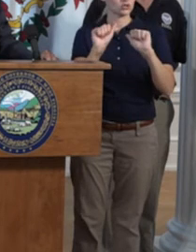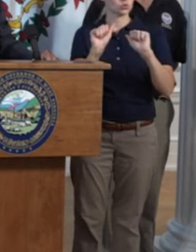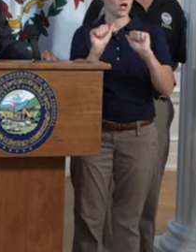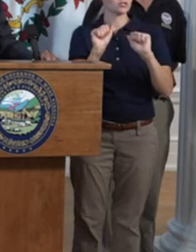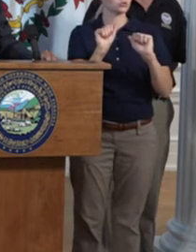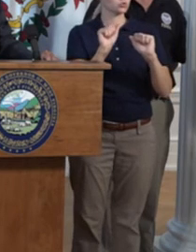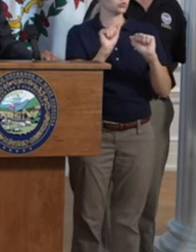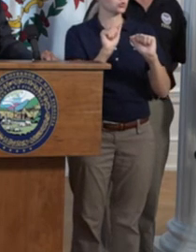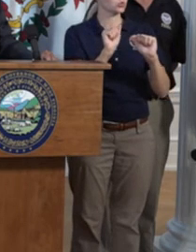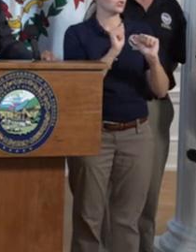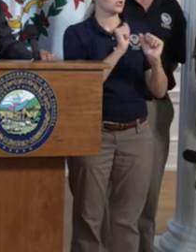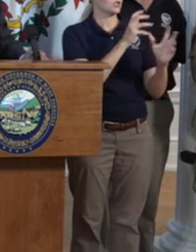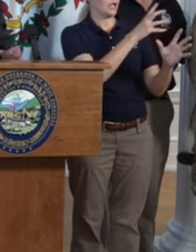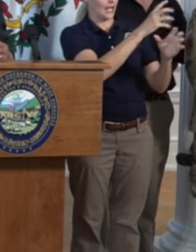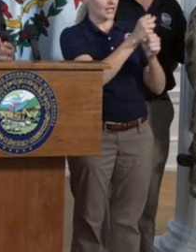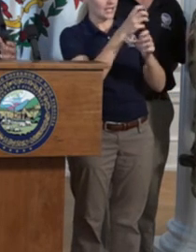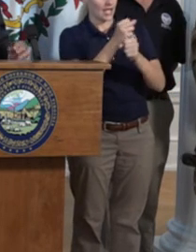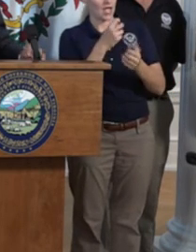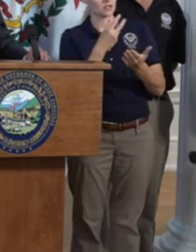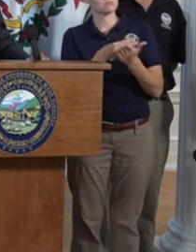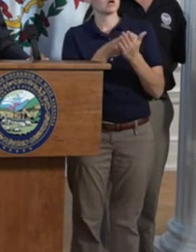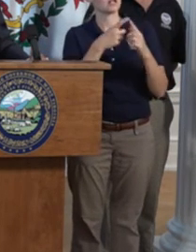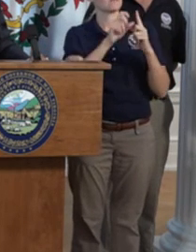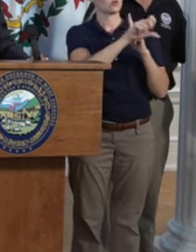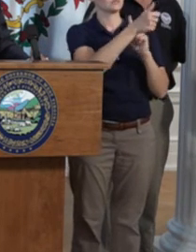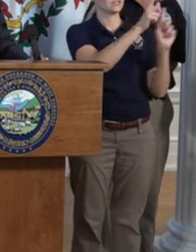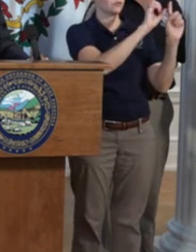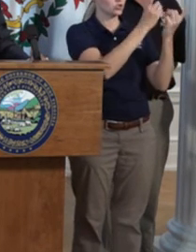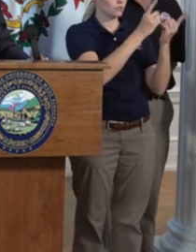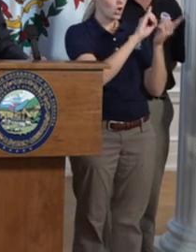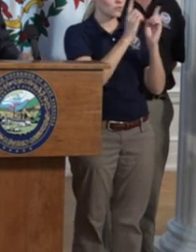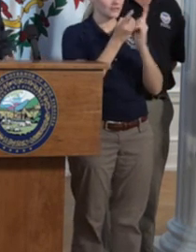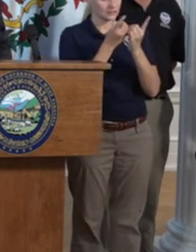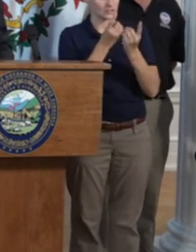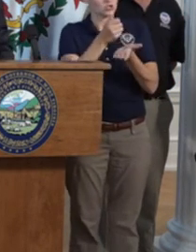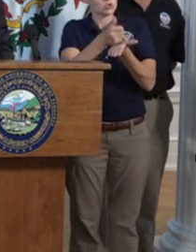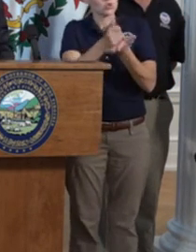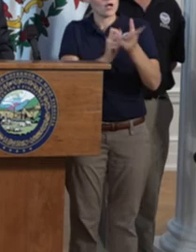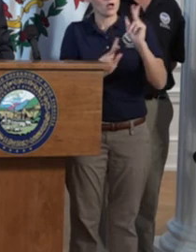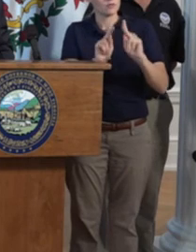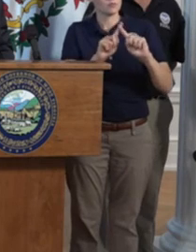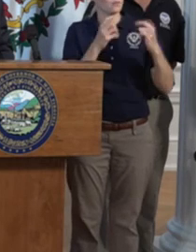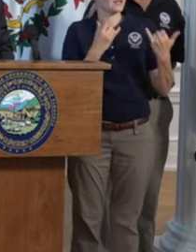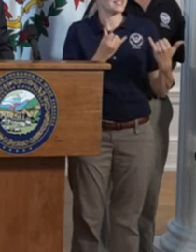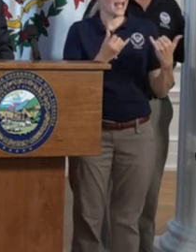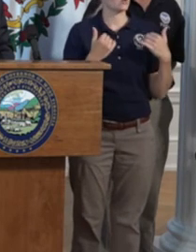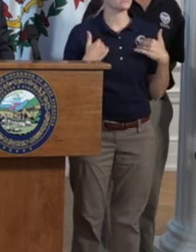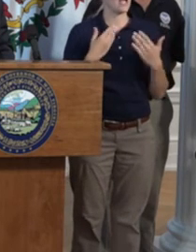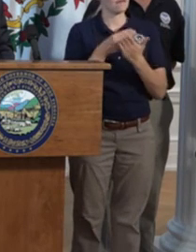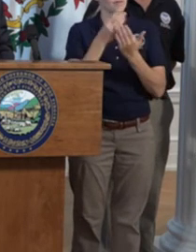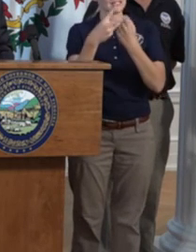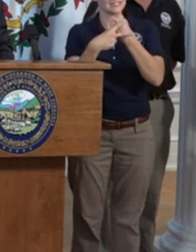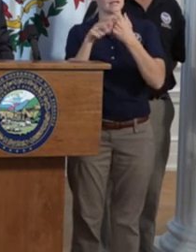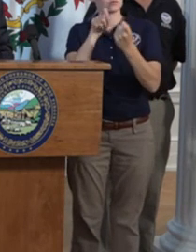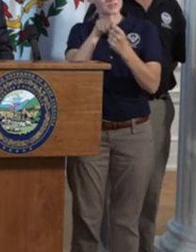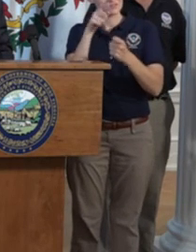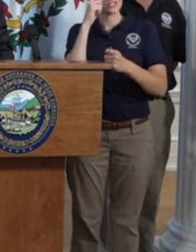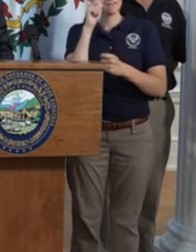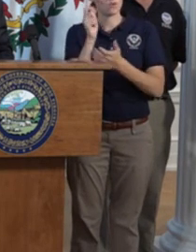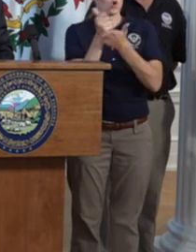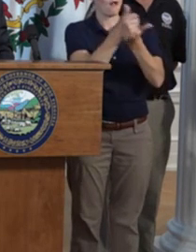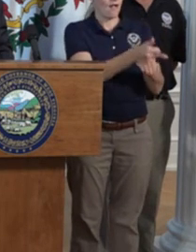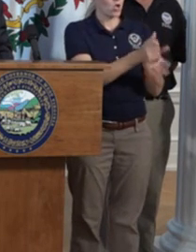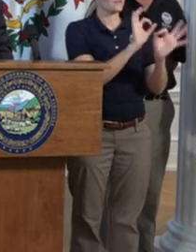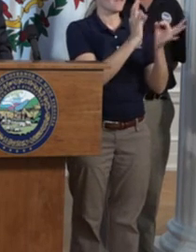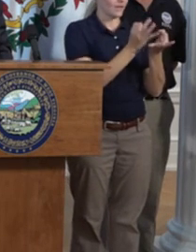in order to come up with the money to get people back on their feet. Fortunately now, because we do have the rainy day fund, we do have a source of revenue